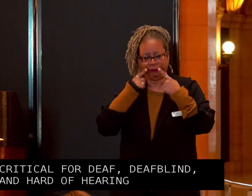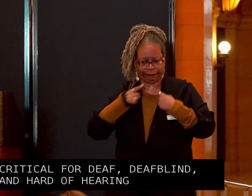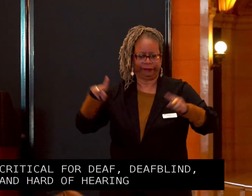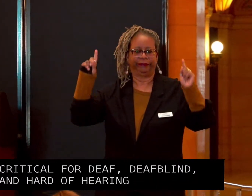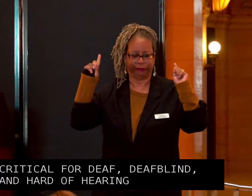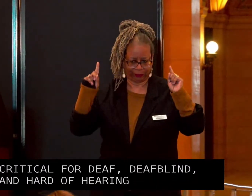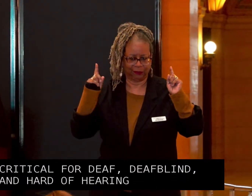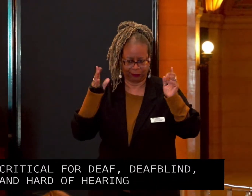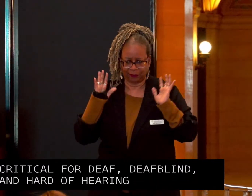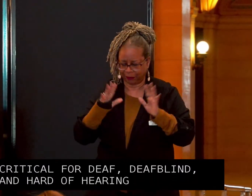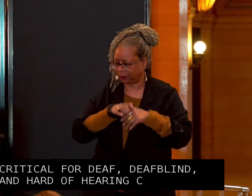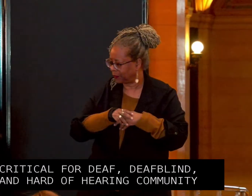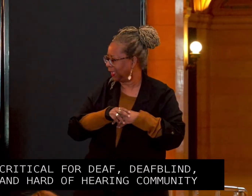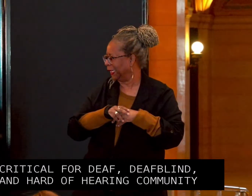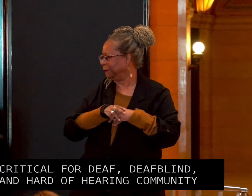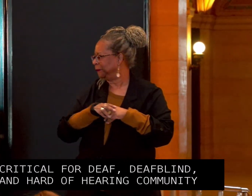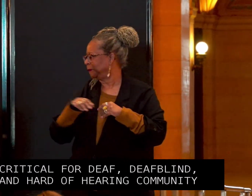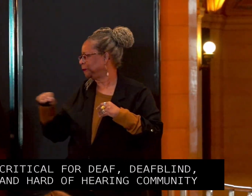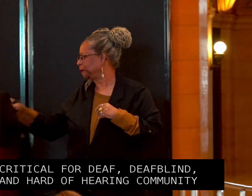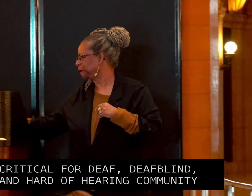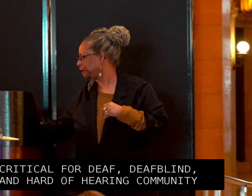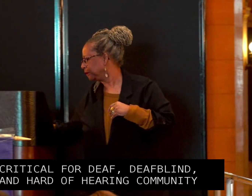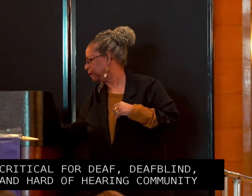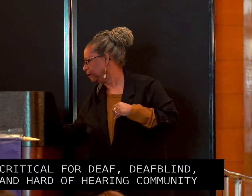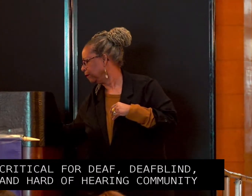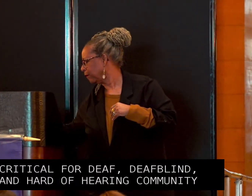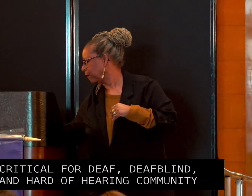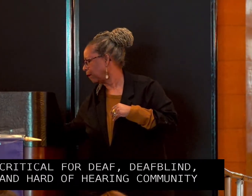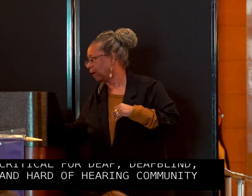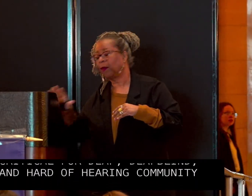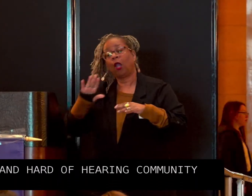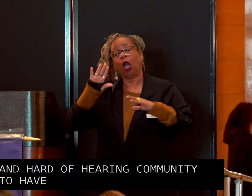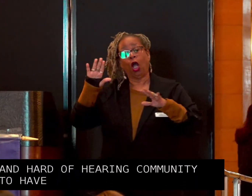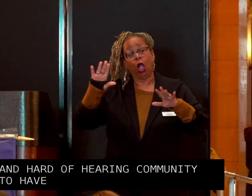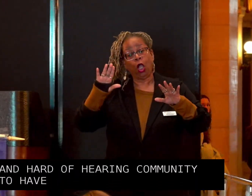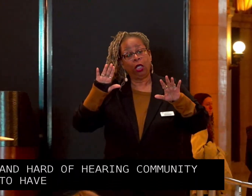to have their work be successful.